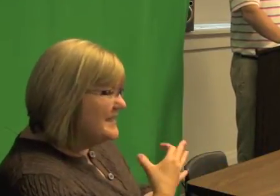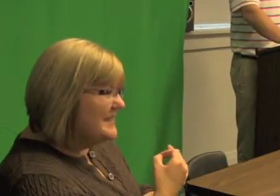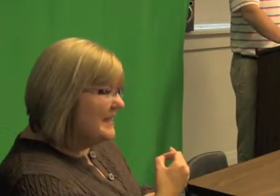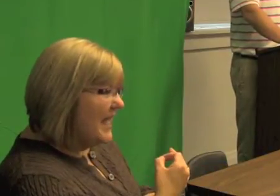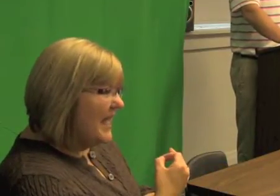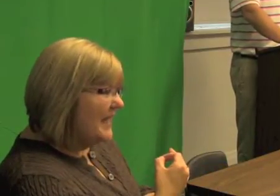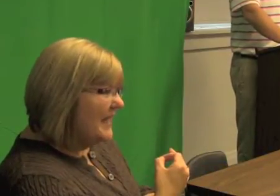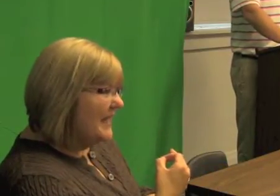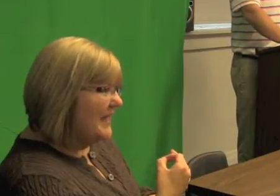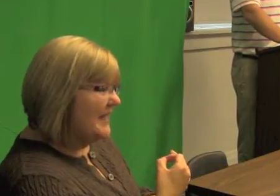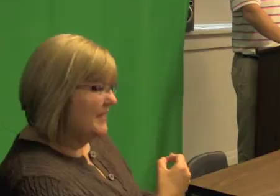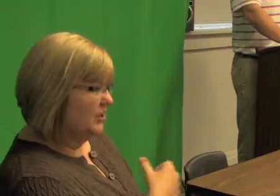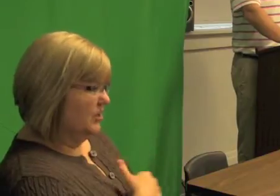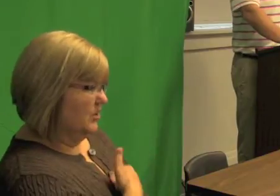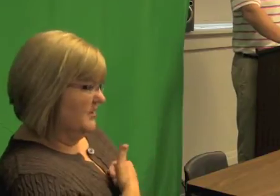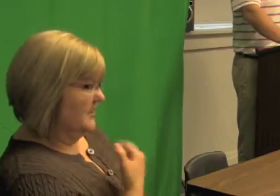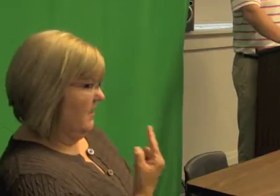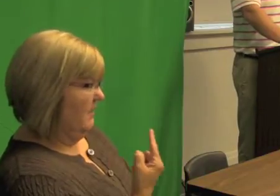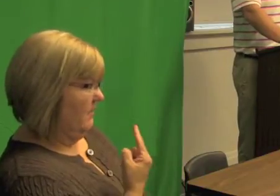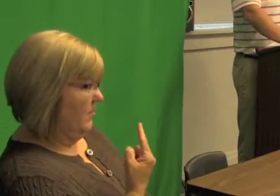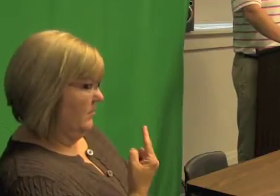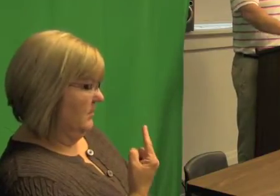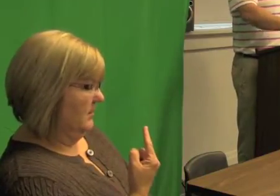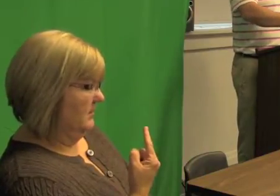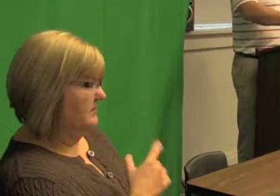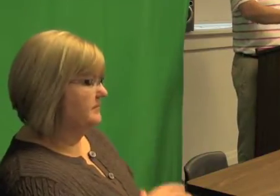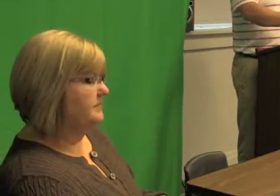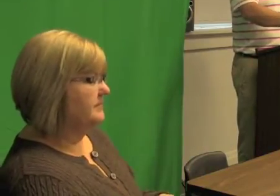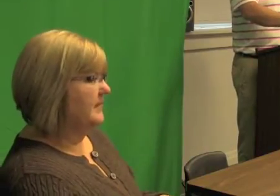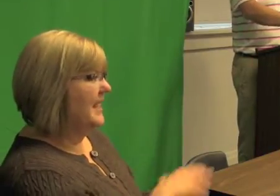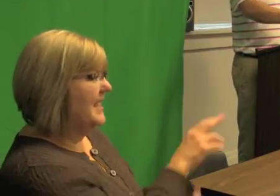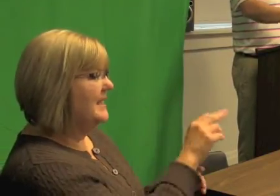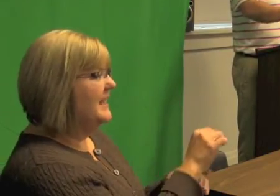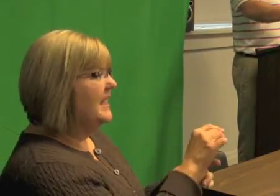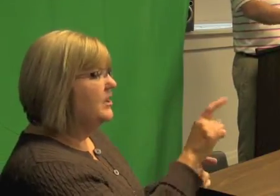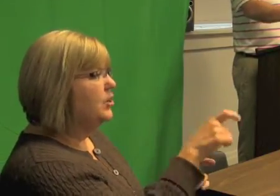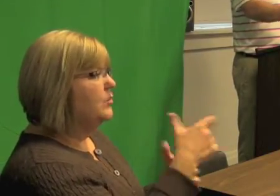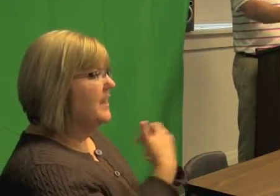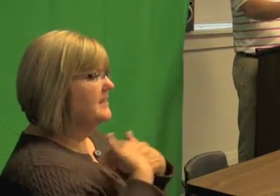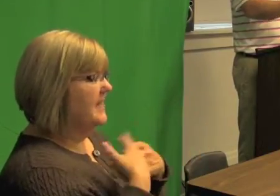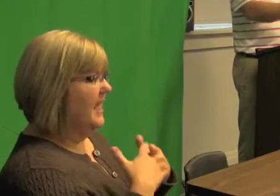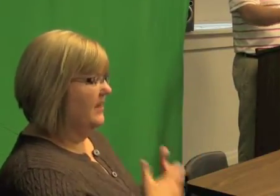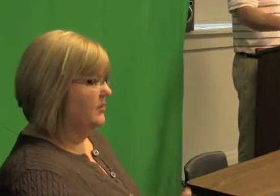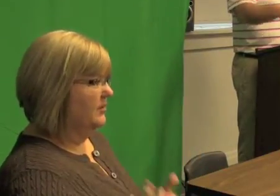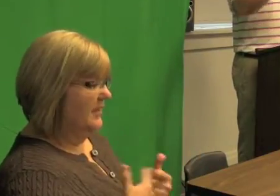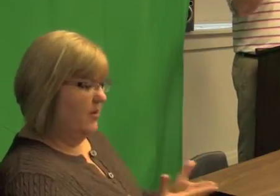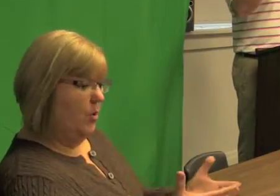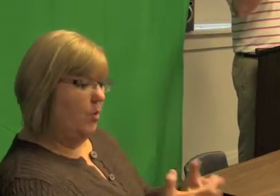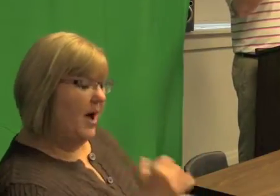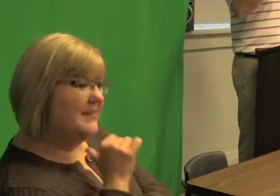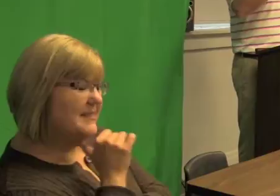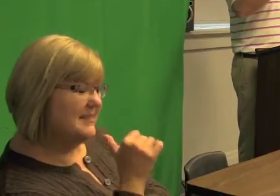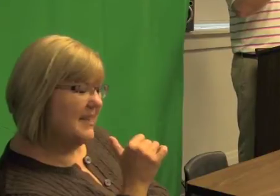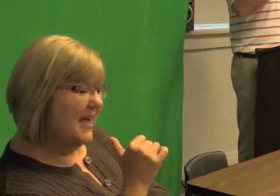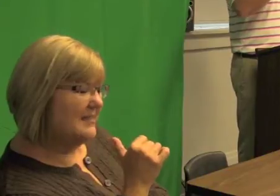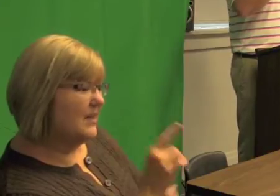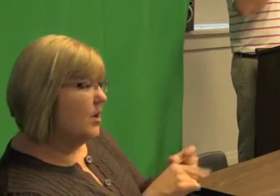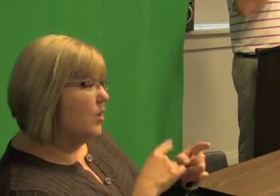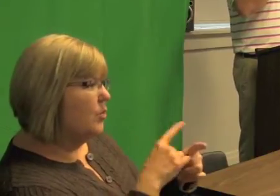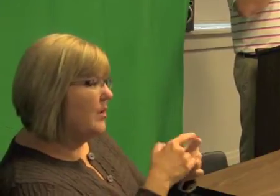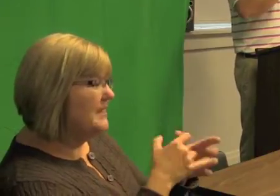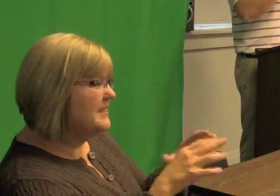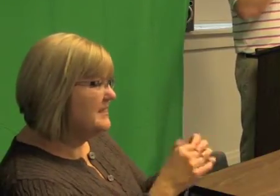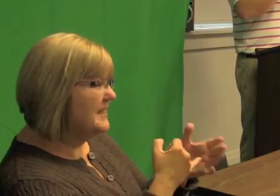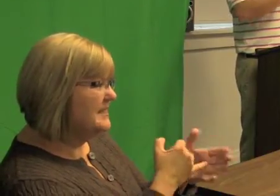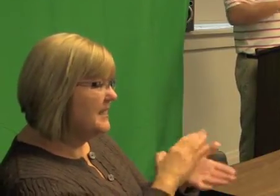cell phone. Need is something you have to live. Want is not. When does it